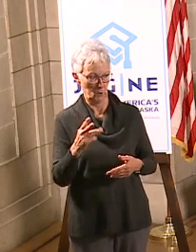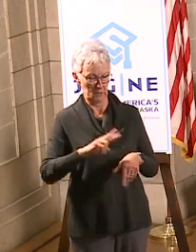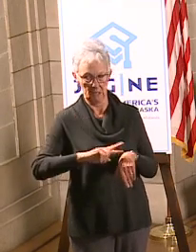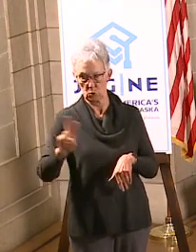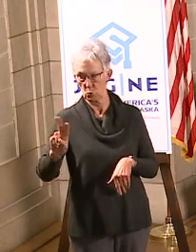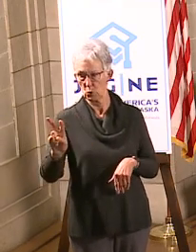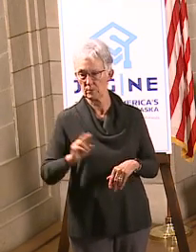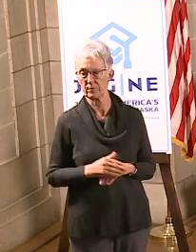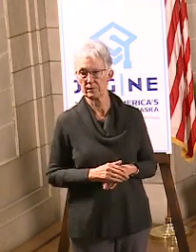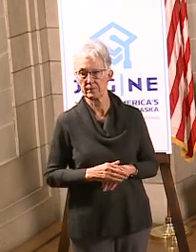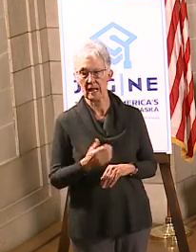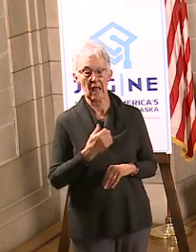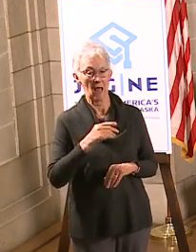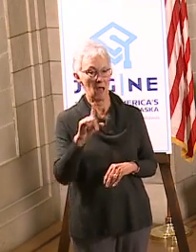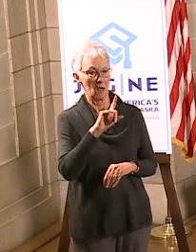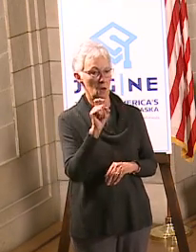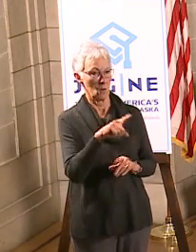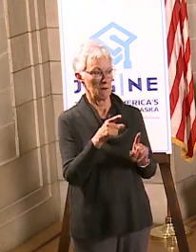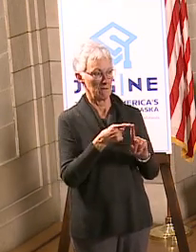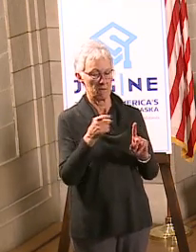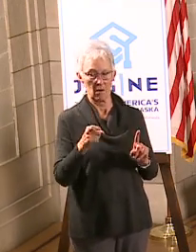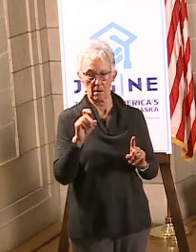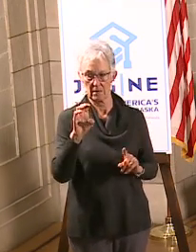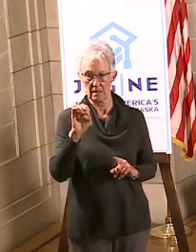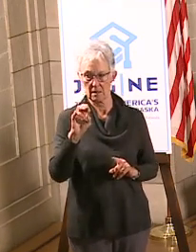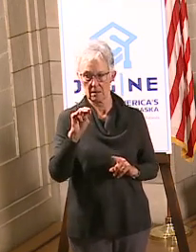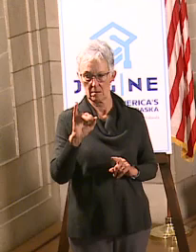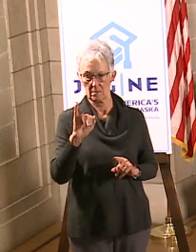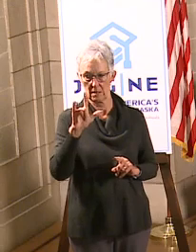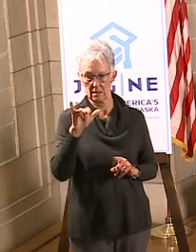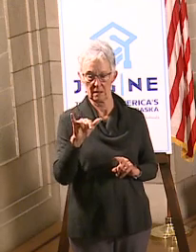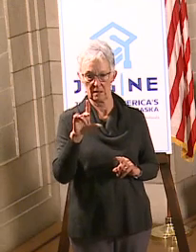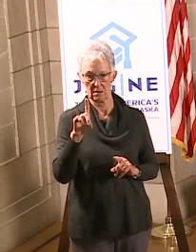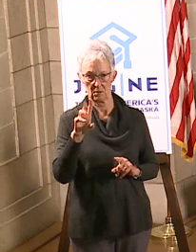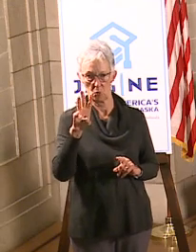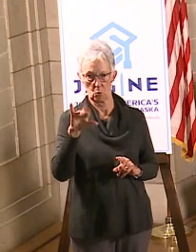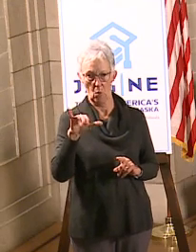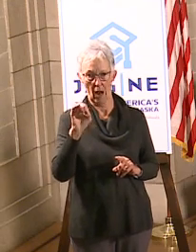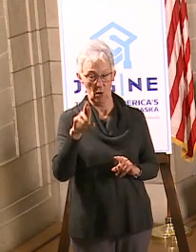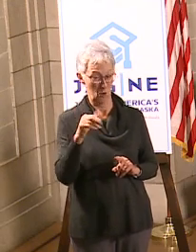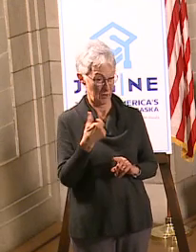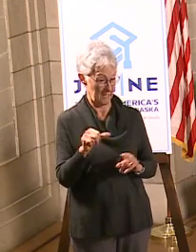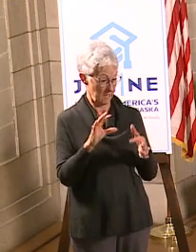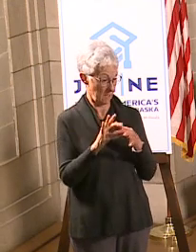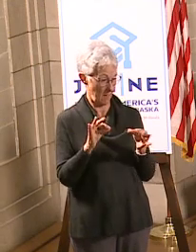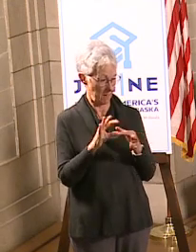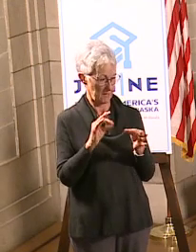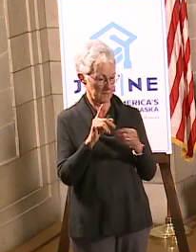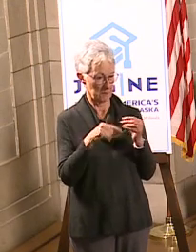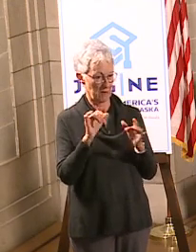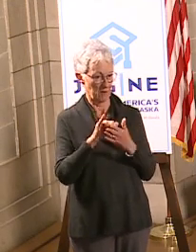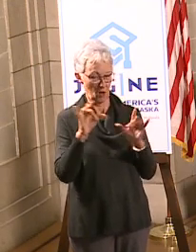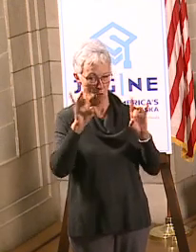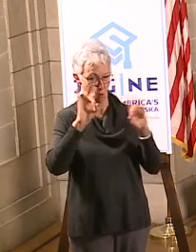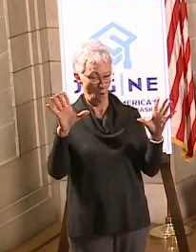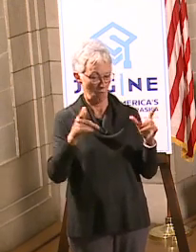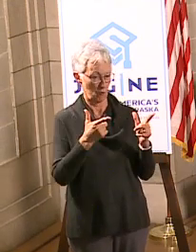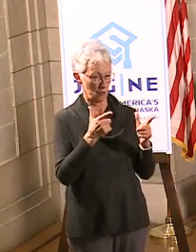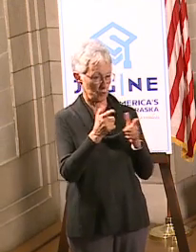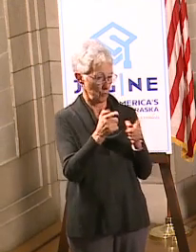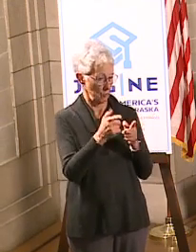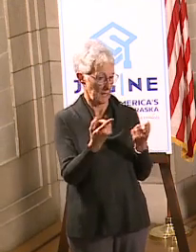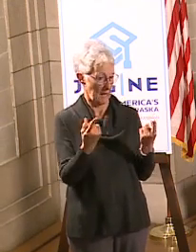question from Emily Dwyer at WWT. Any statement or words to share about the deadly shooting at the Bellevue Sonic over the weekend? And